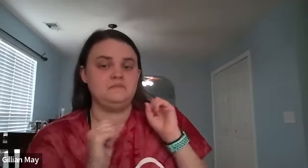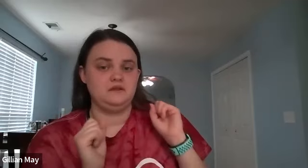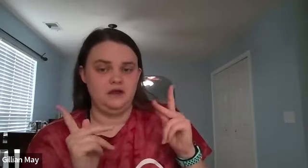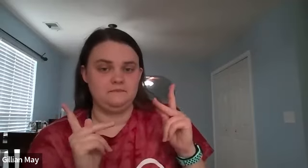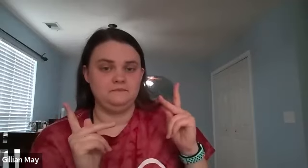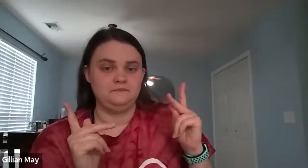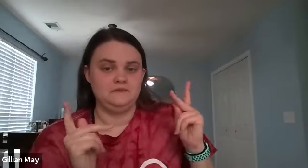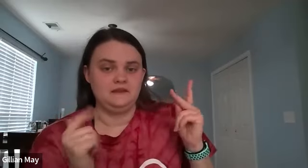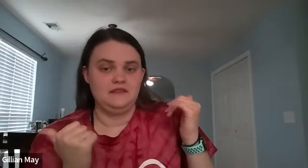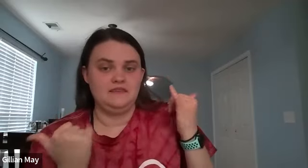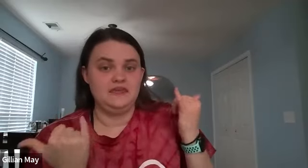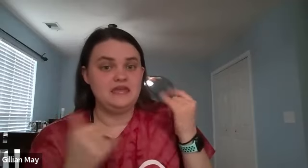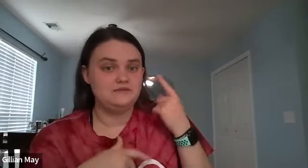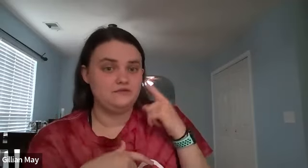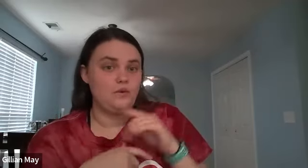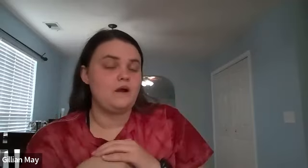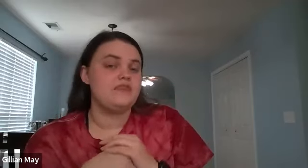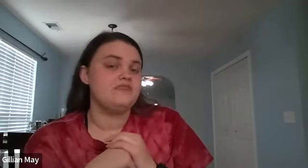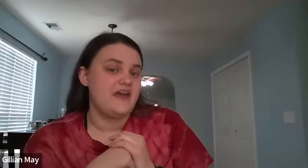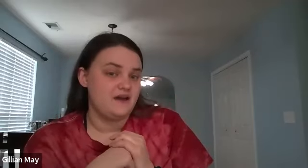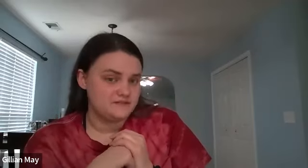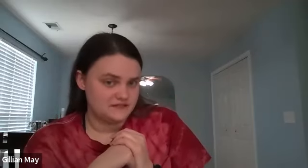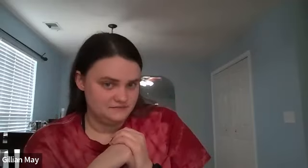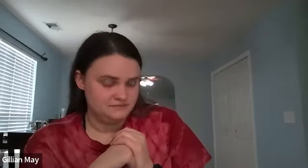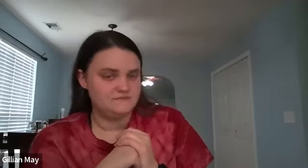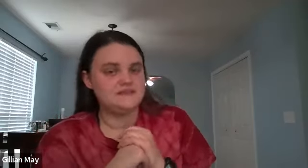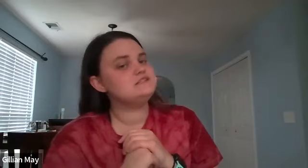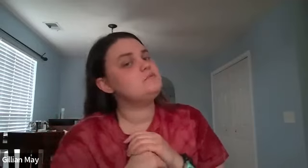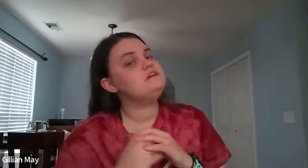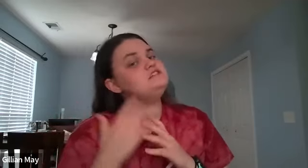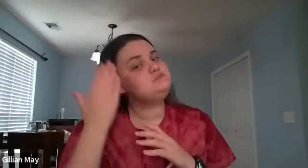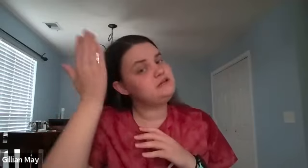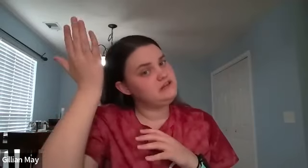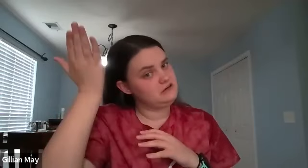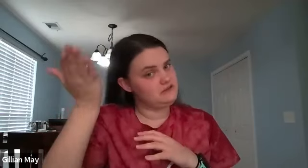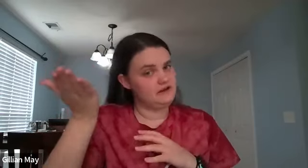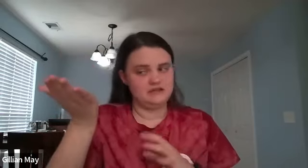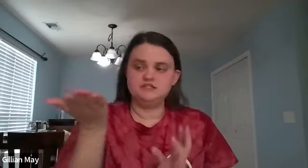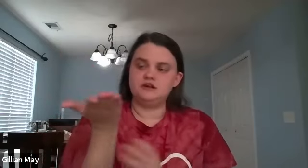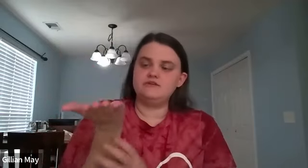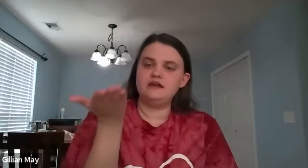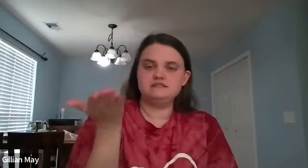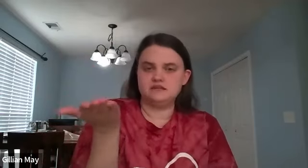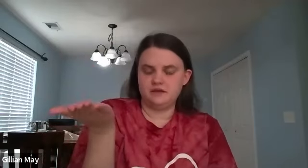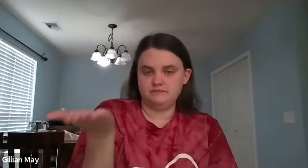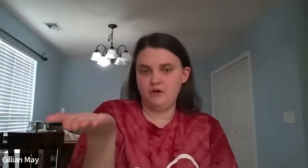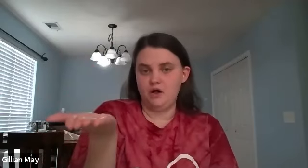Okay. Then for 1,000, this is when we do bring in our other hand. Your other hand's going to be palm